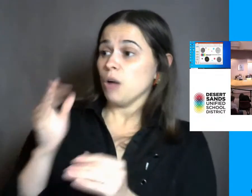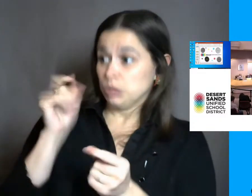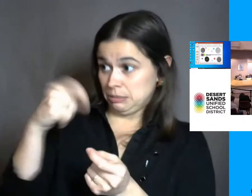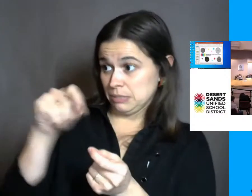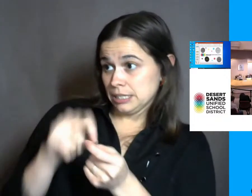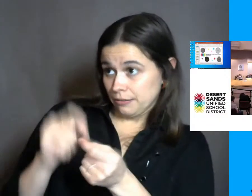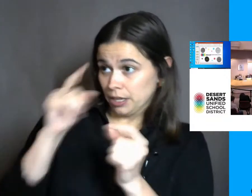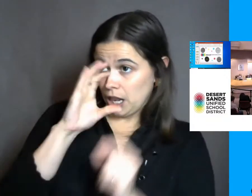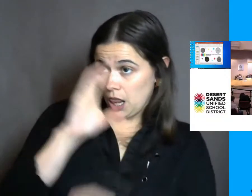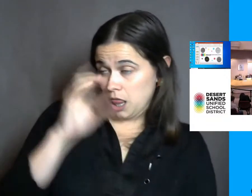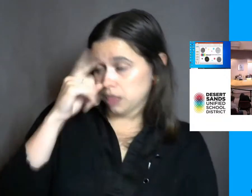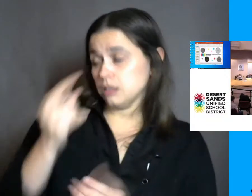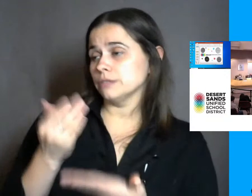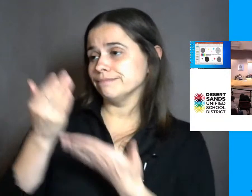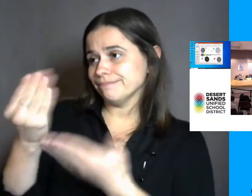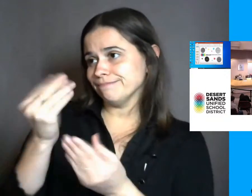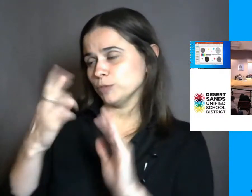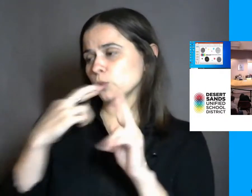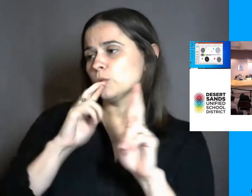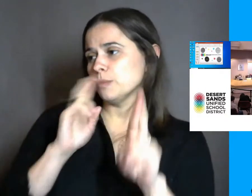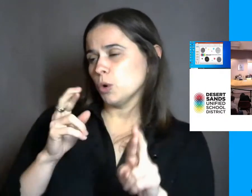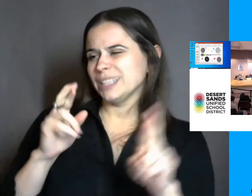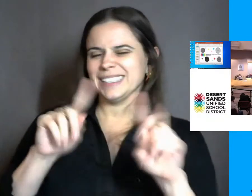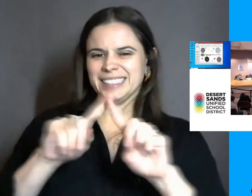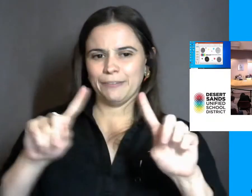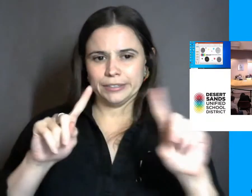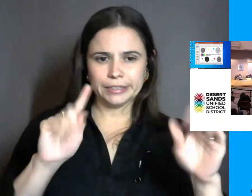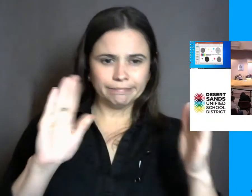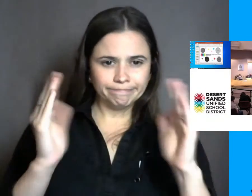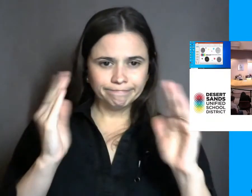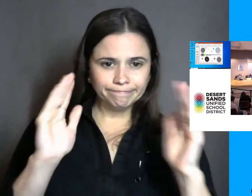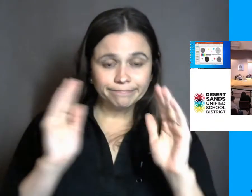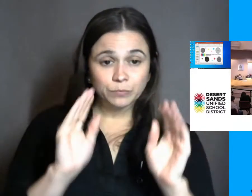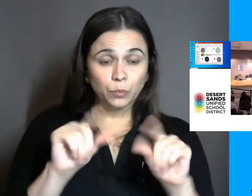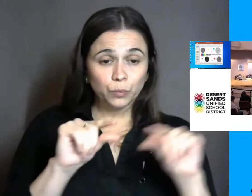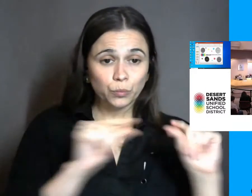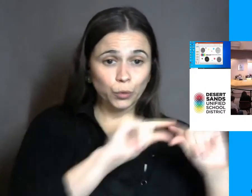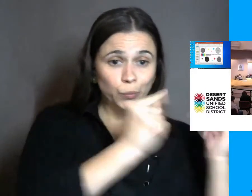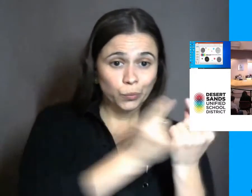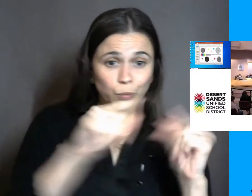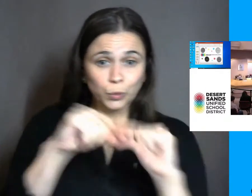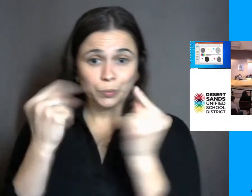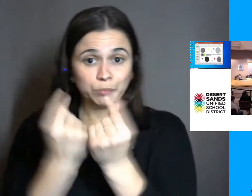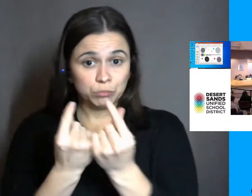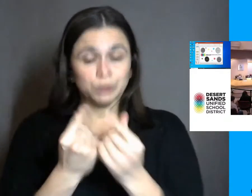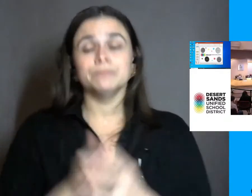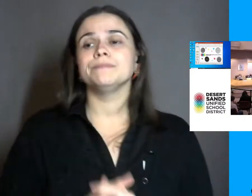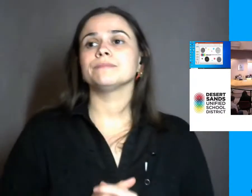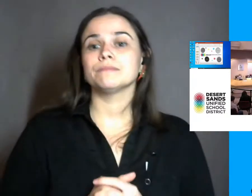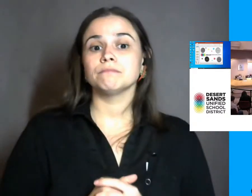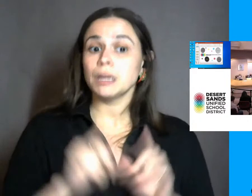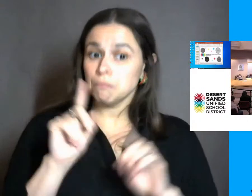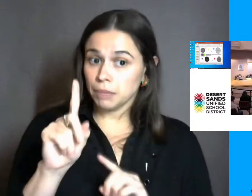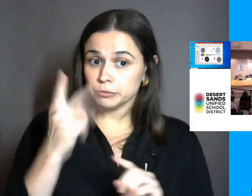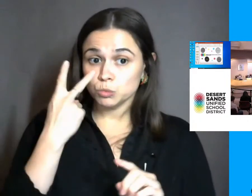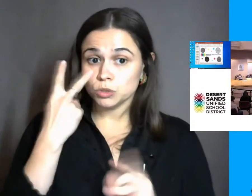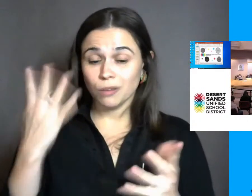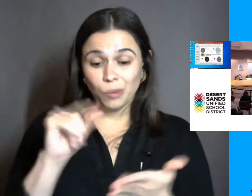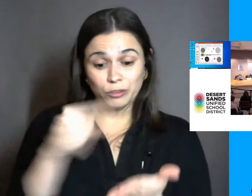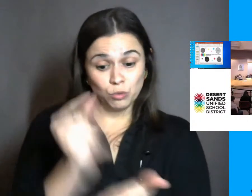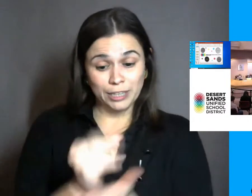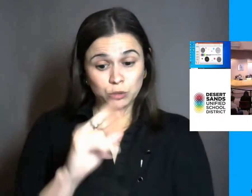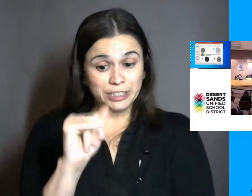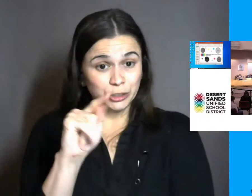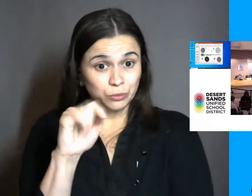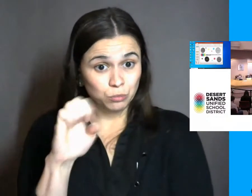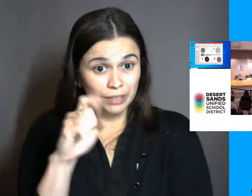the difference between the two groups that you addressed. We did, however, if you refer back to the report, though, our graduation rate